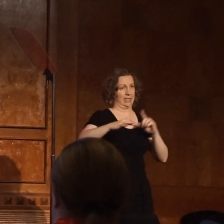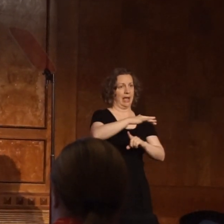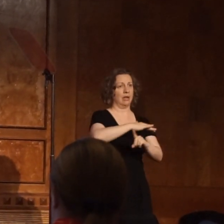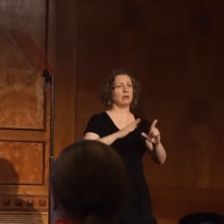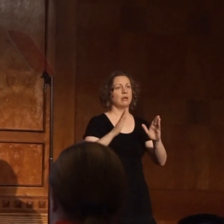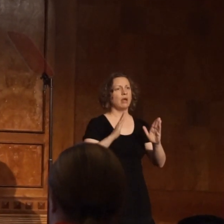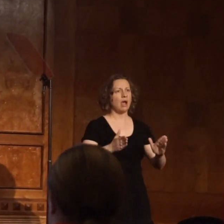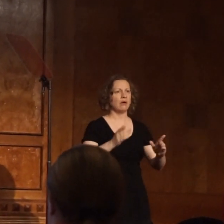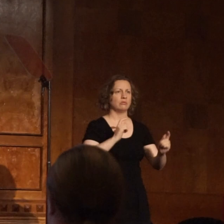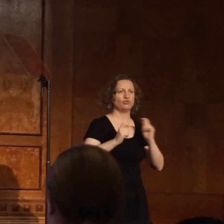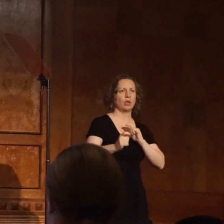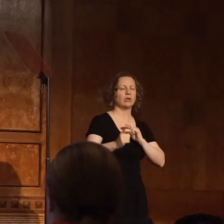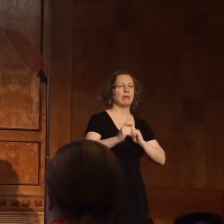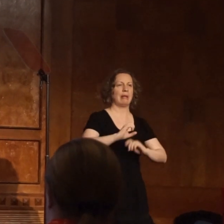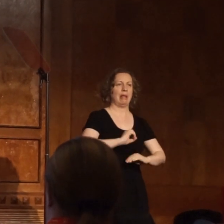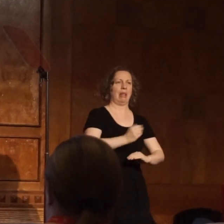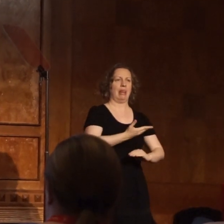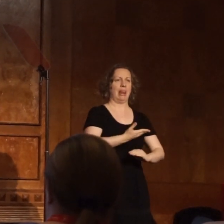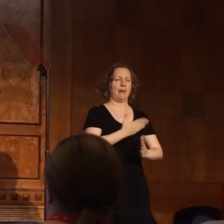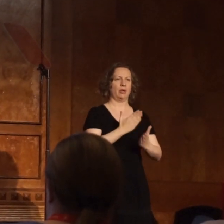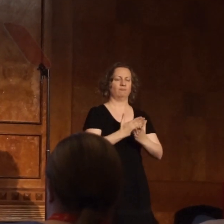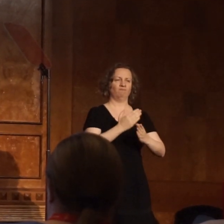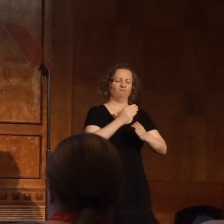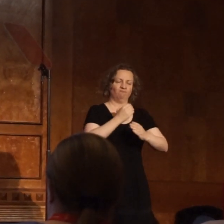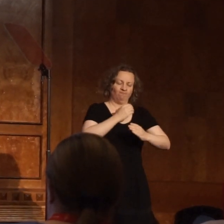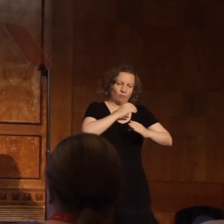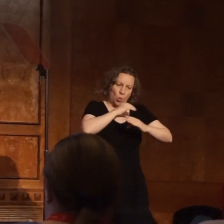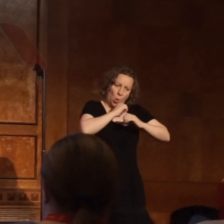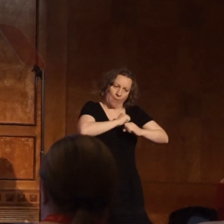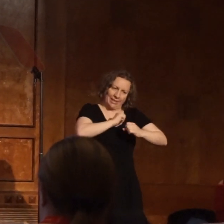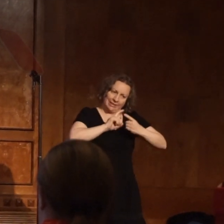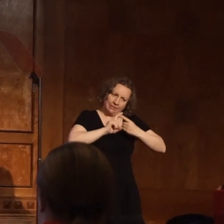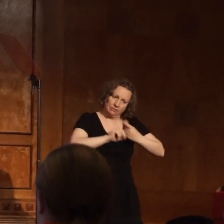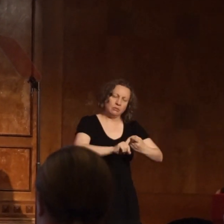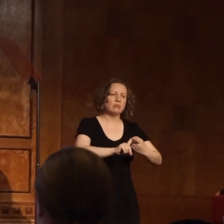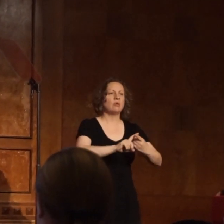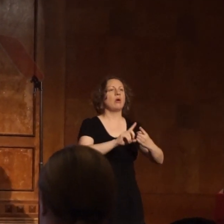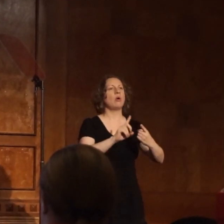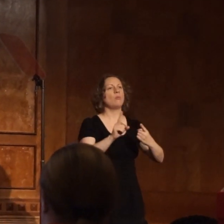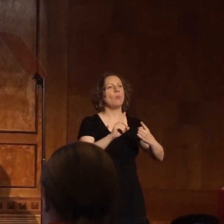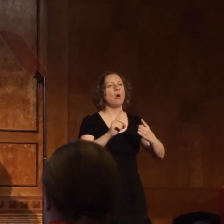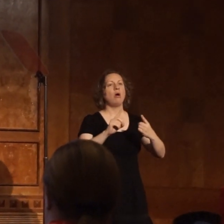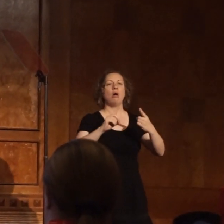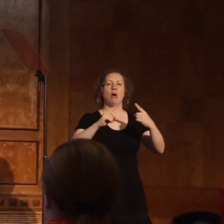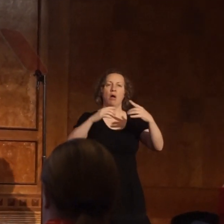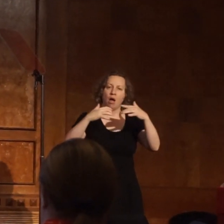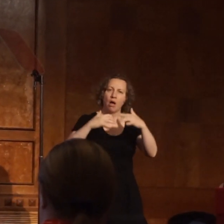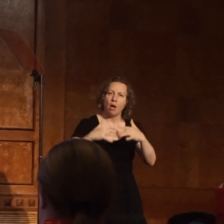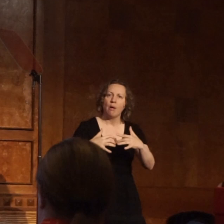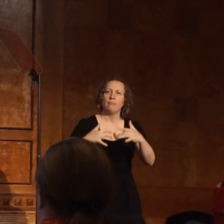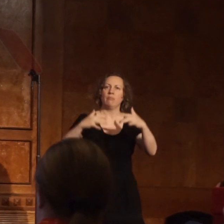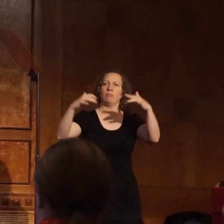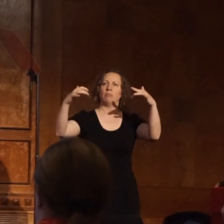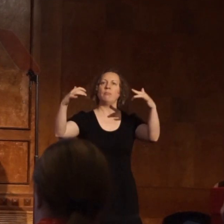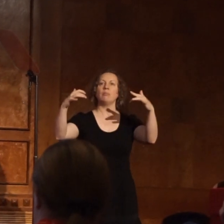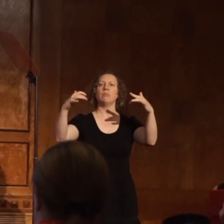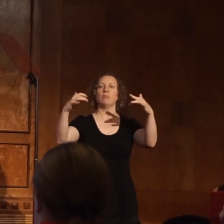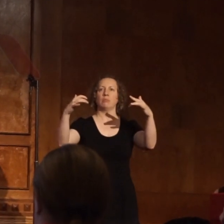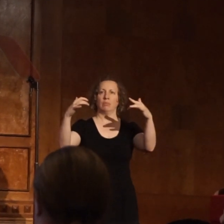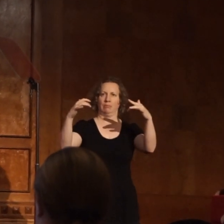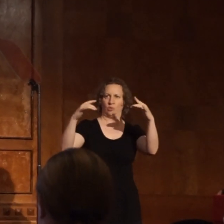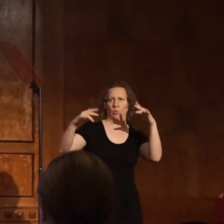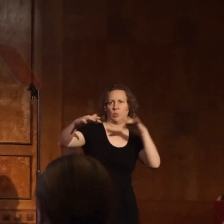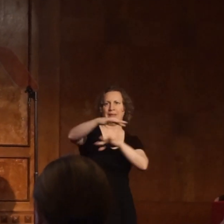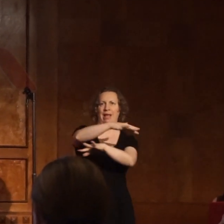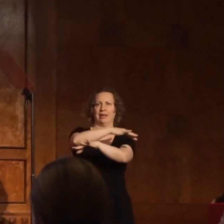to challenging a warped and degrading culture in Westminster and across society, but to overturning